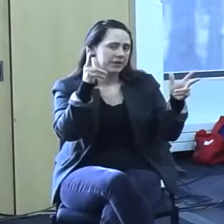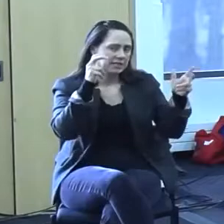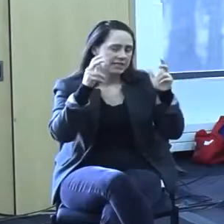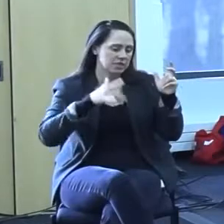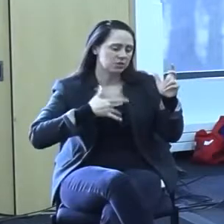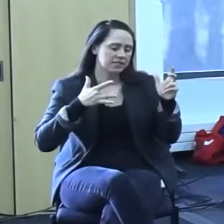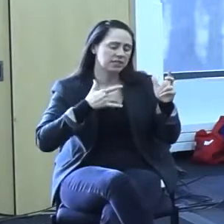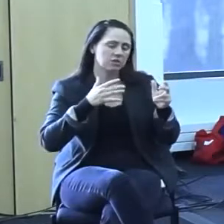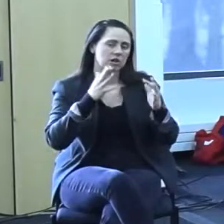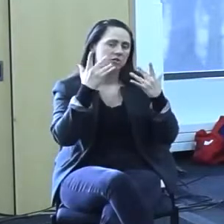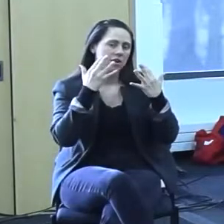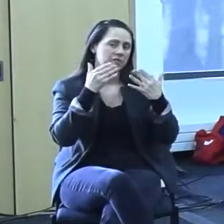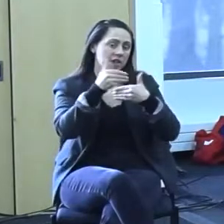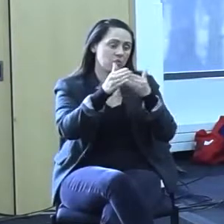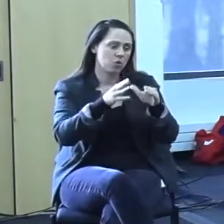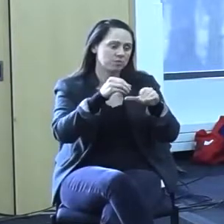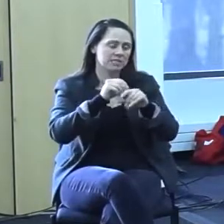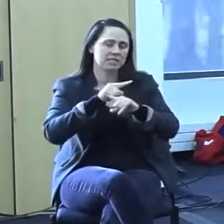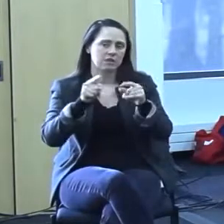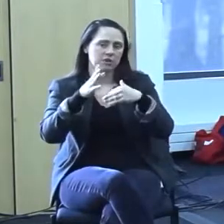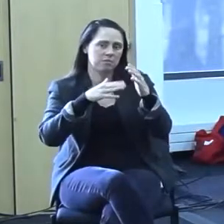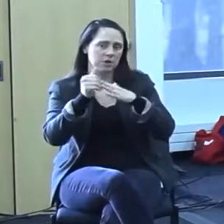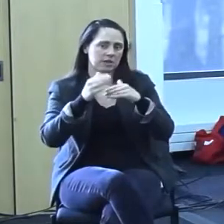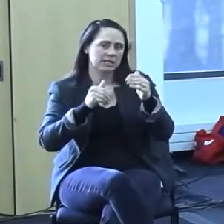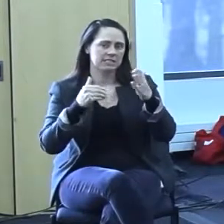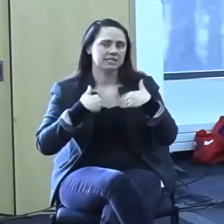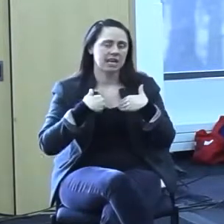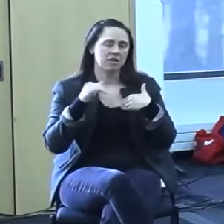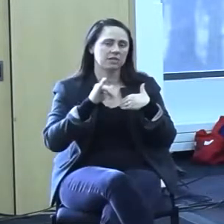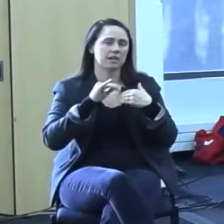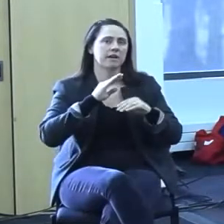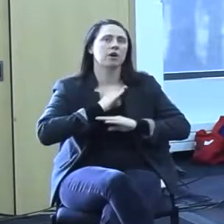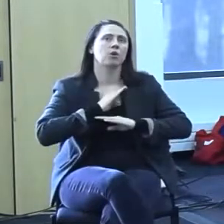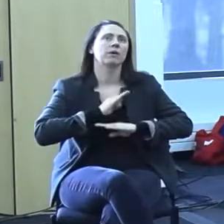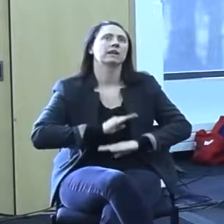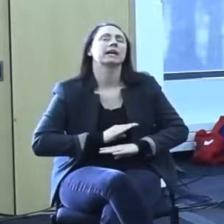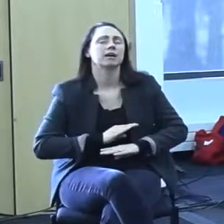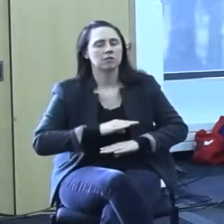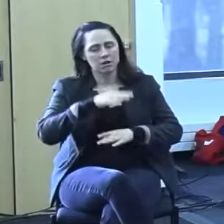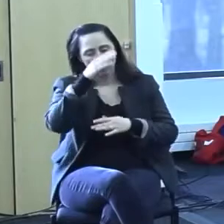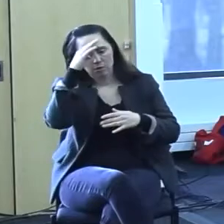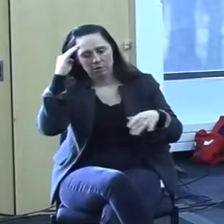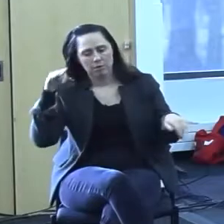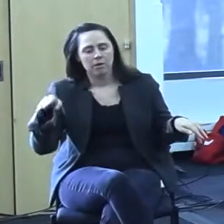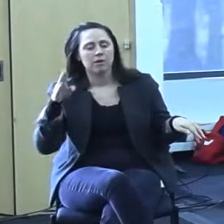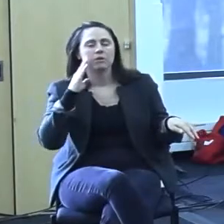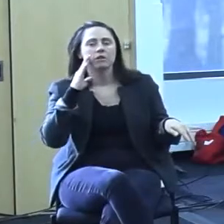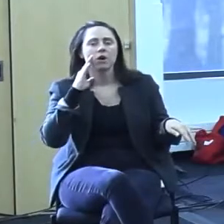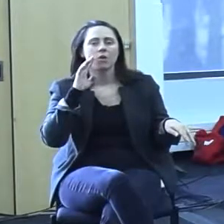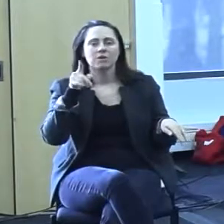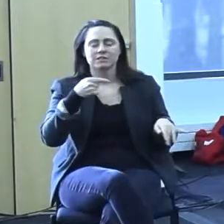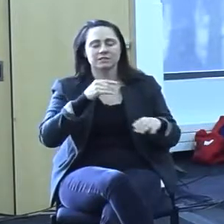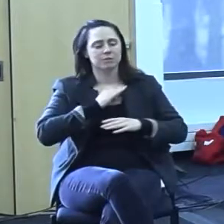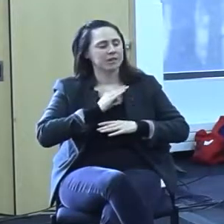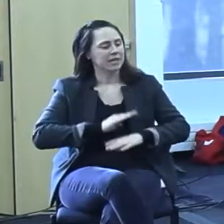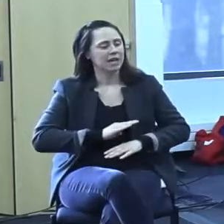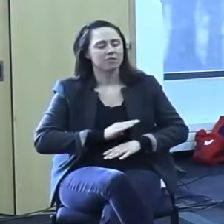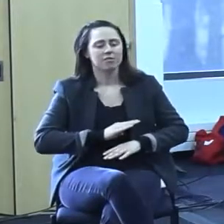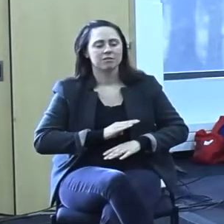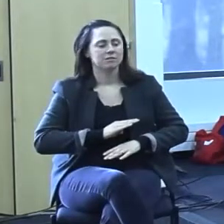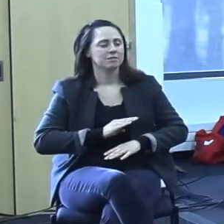friendly rooms like in different buildings, like to kind of have like a relief, like even like to just like relief and let it